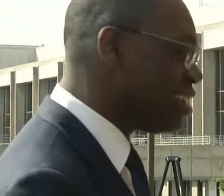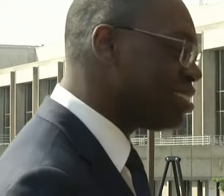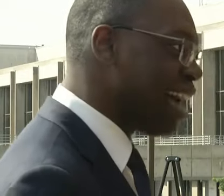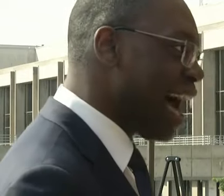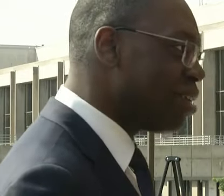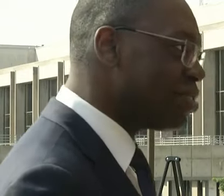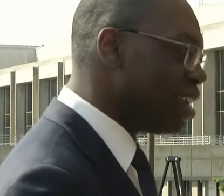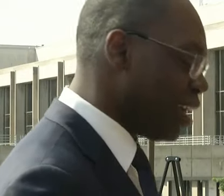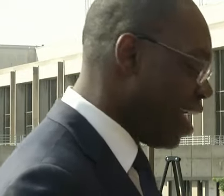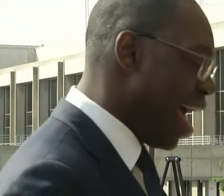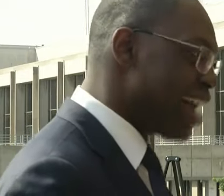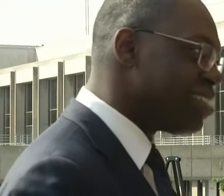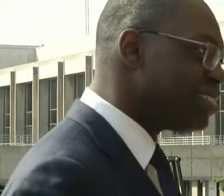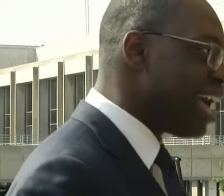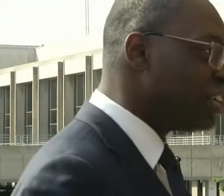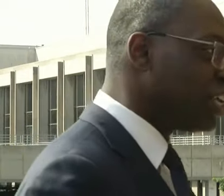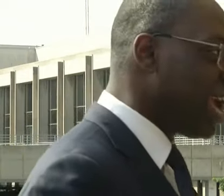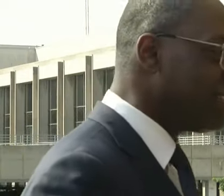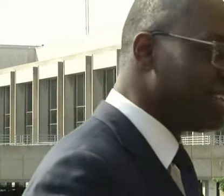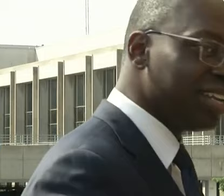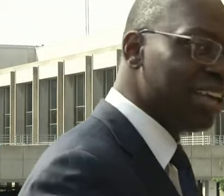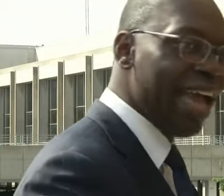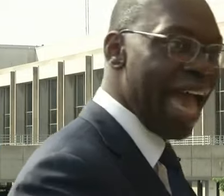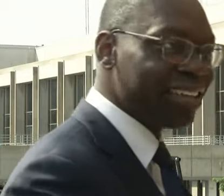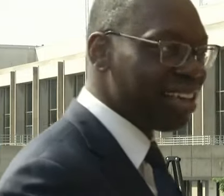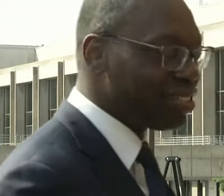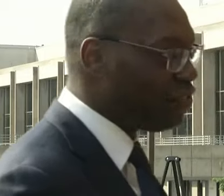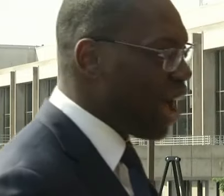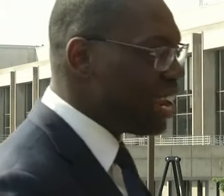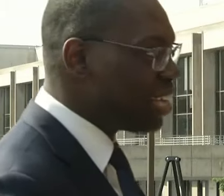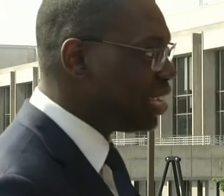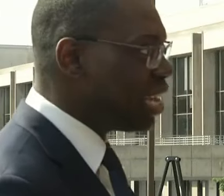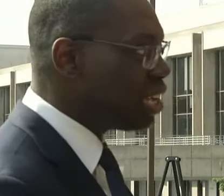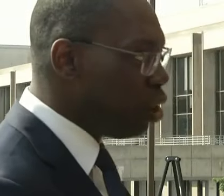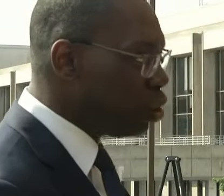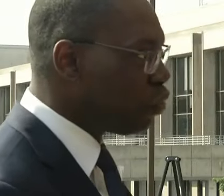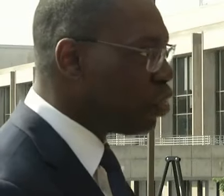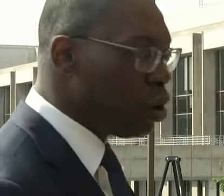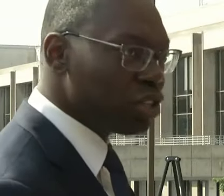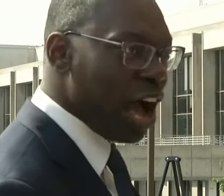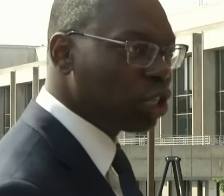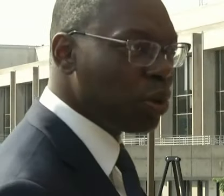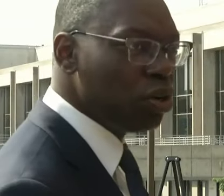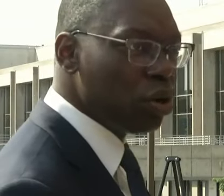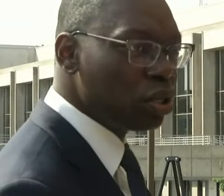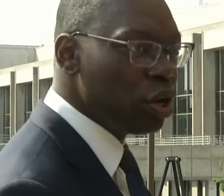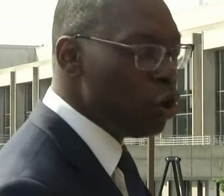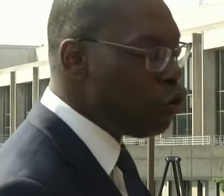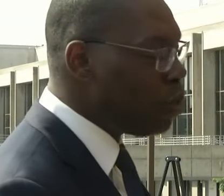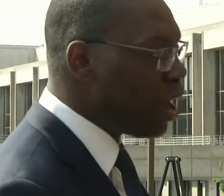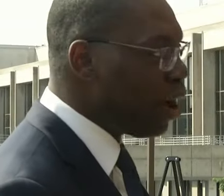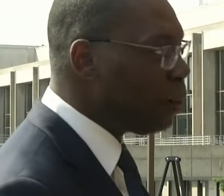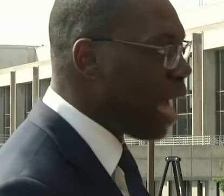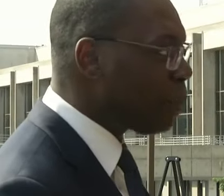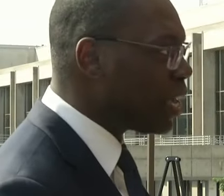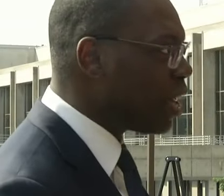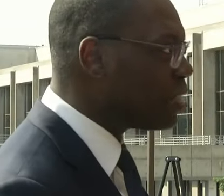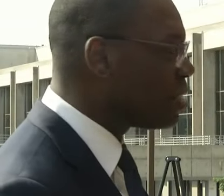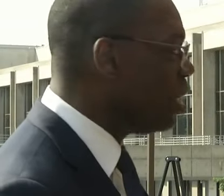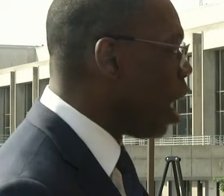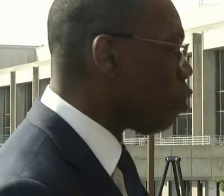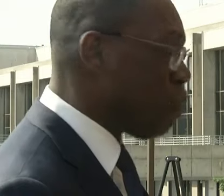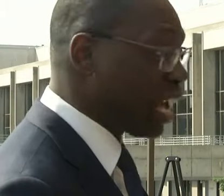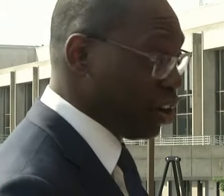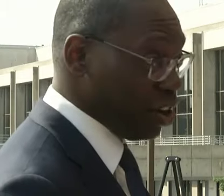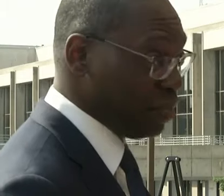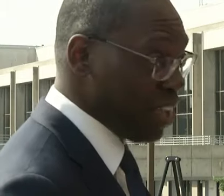life, access to housing, access to education, access to financing and loans for those entrepreneurs who've been held back